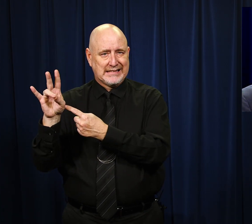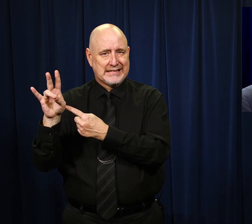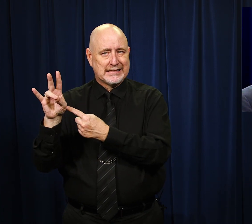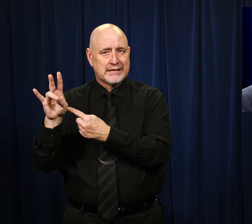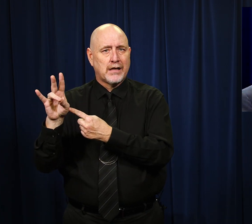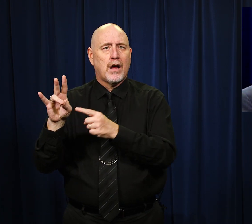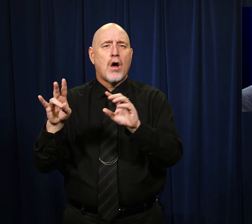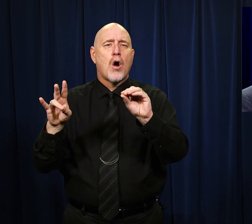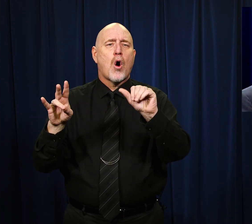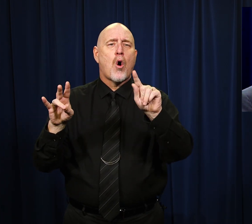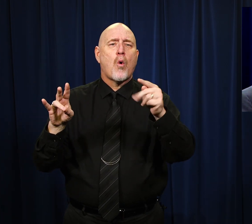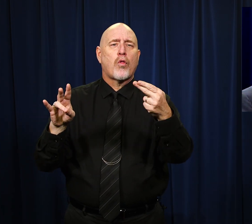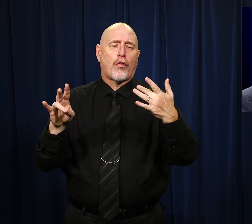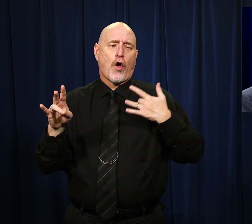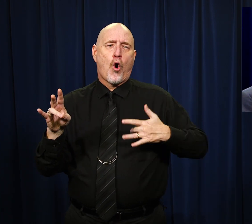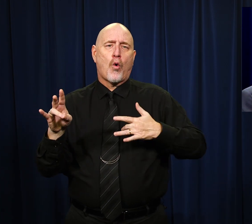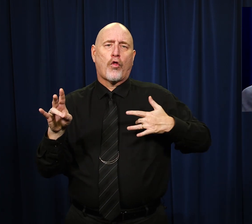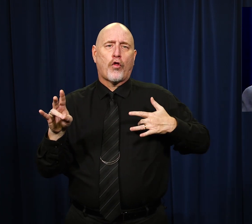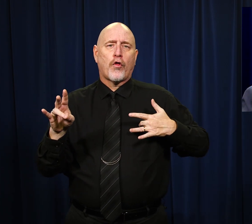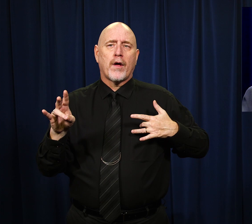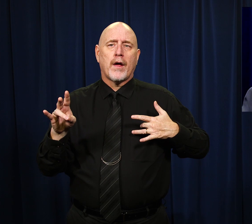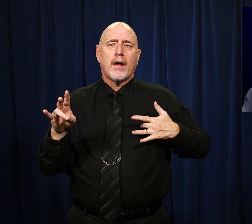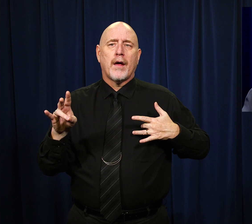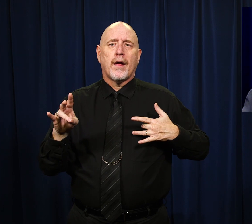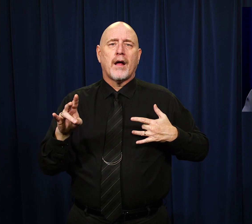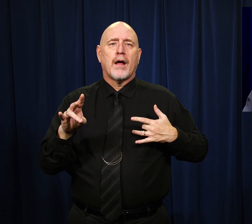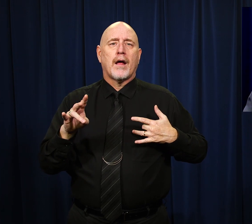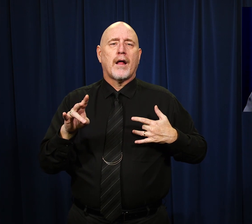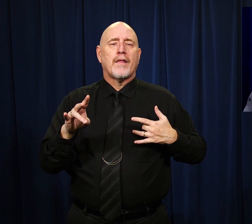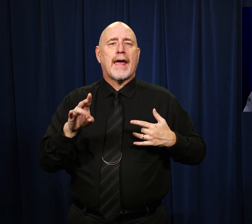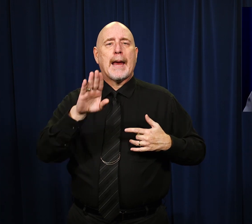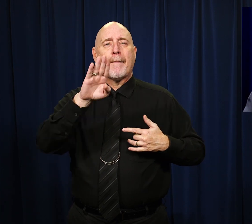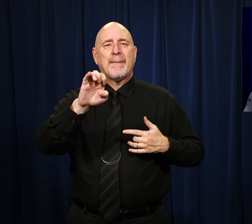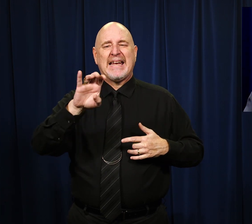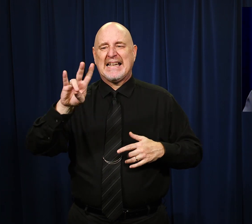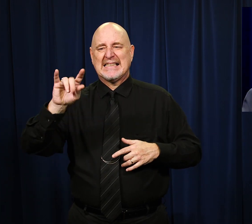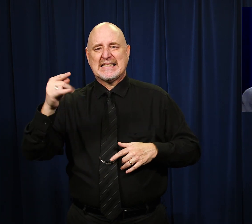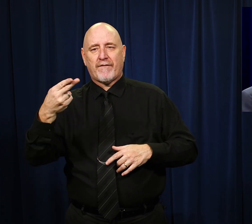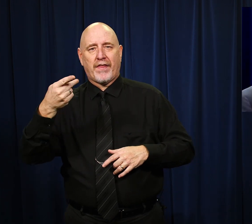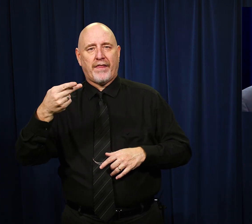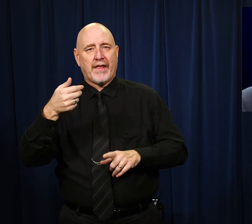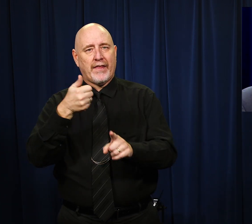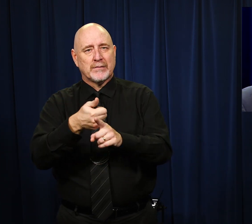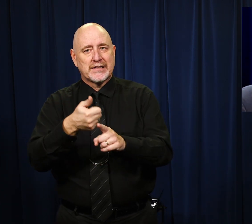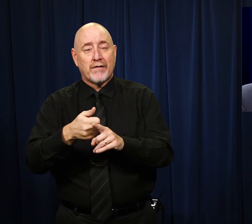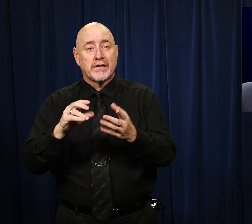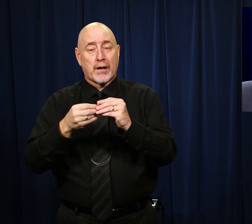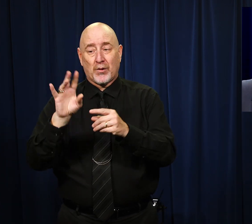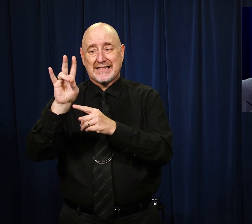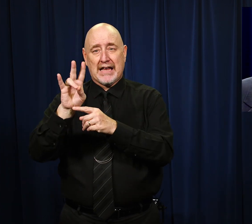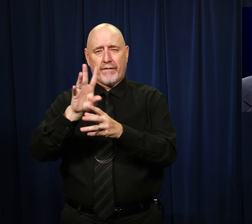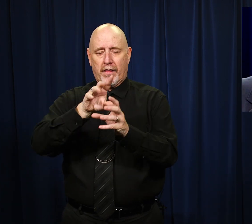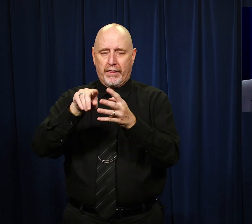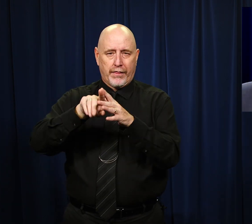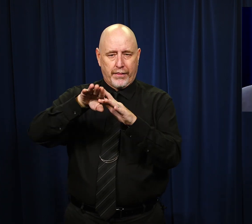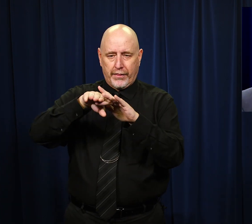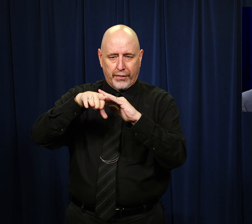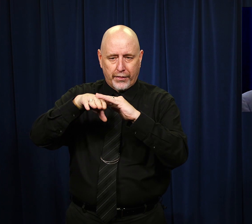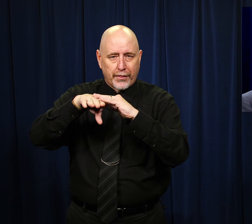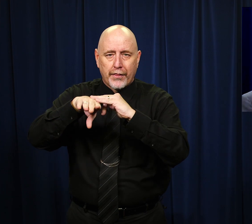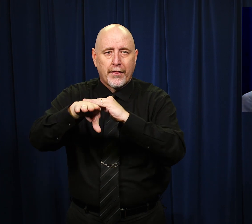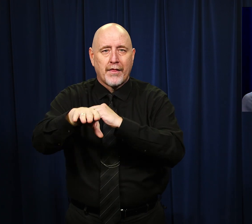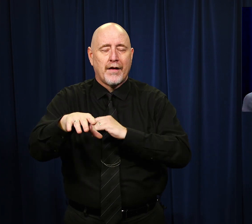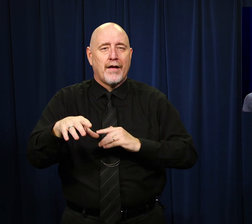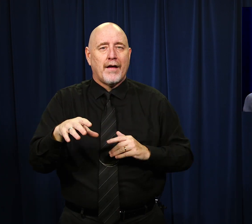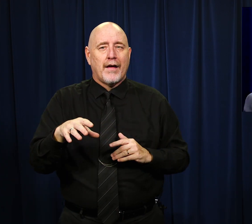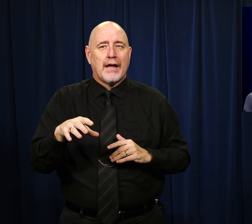does the word oath mean here? It means they be seventh themselves. So the number 7 is running constantly through all of